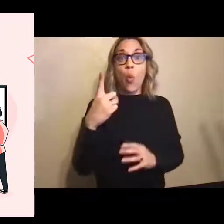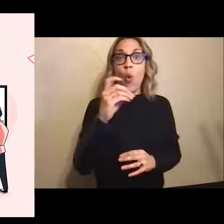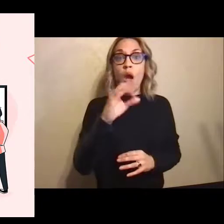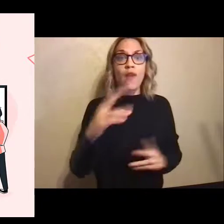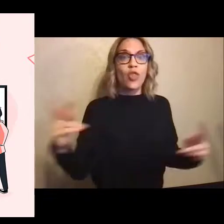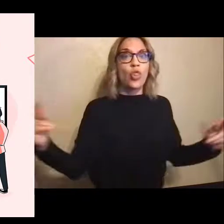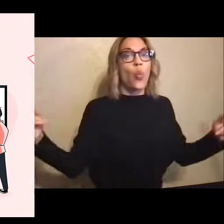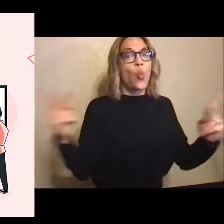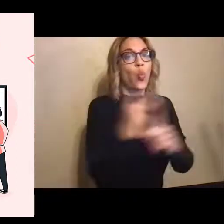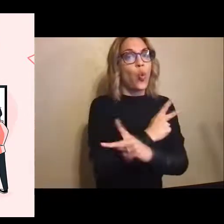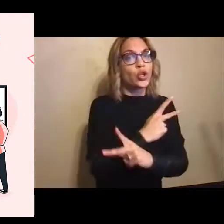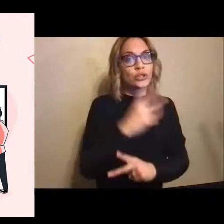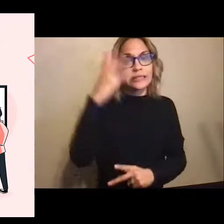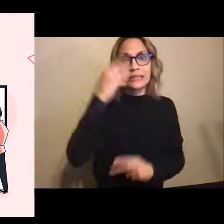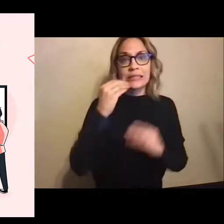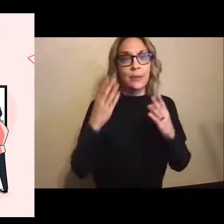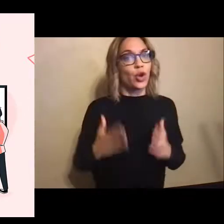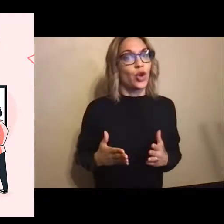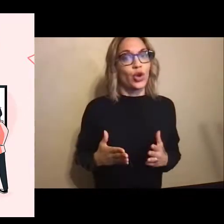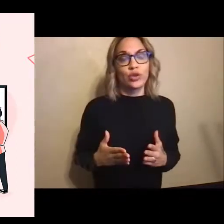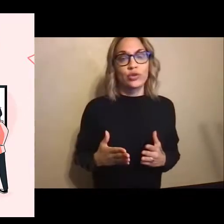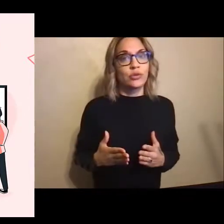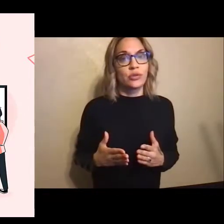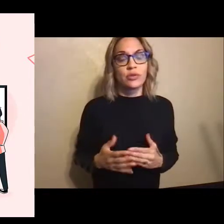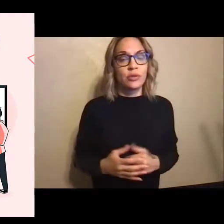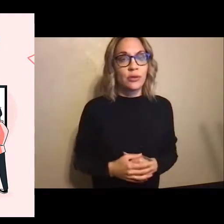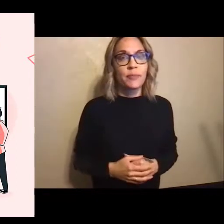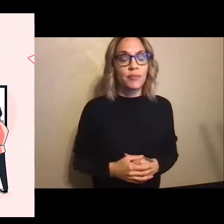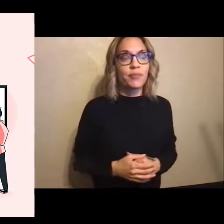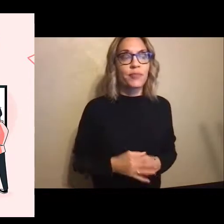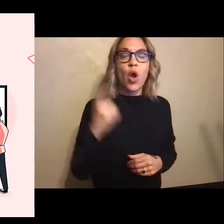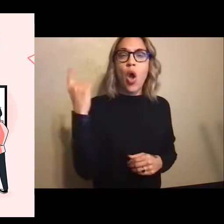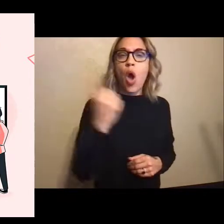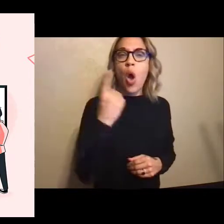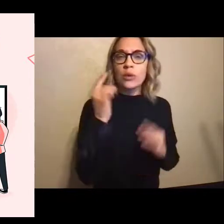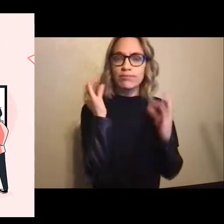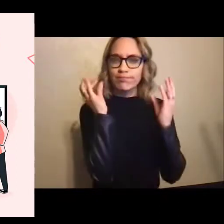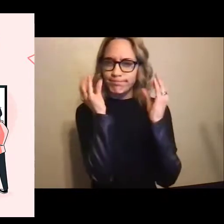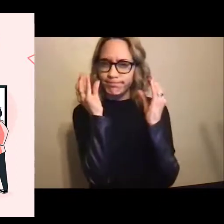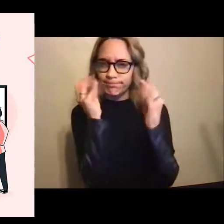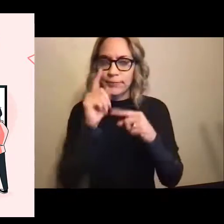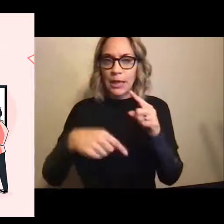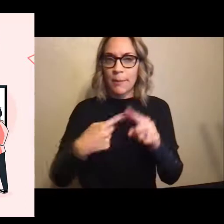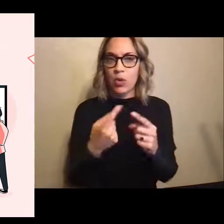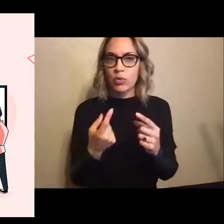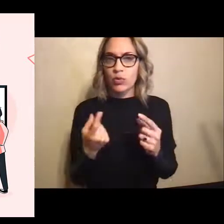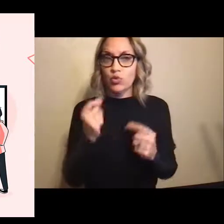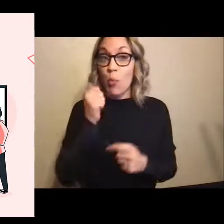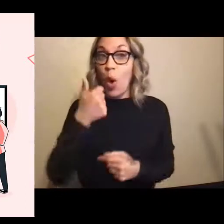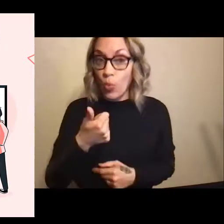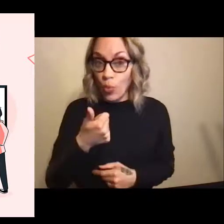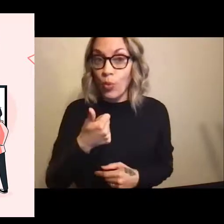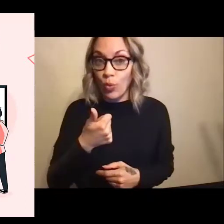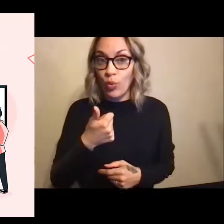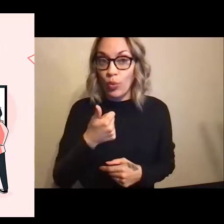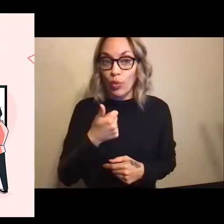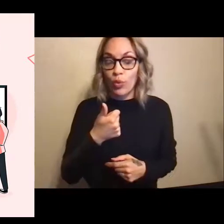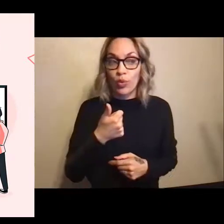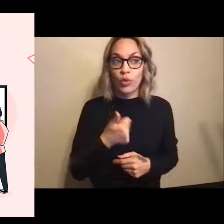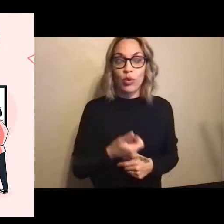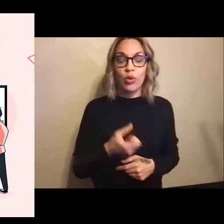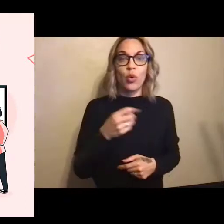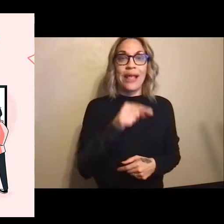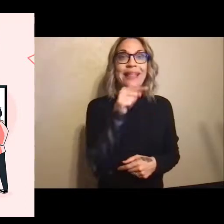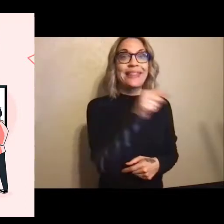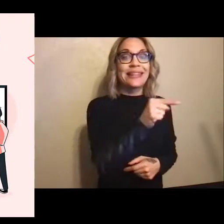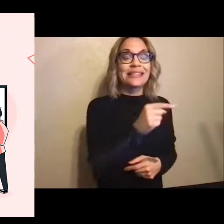and cycle will thank you. If you're less stressed, then you'll sleep better. And entrepreneurs are always have a hard